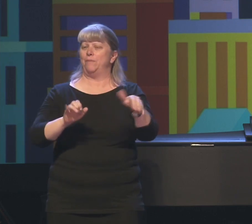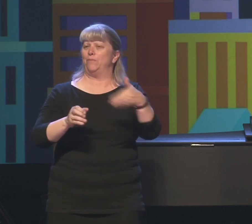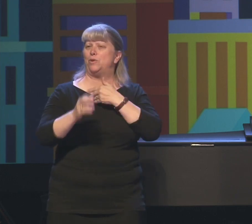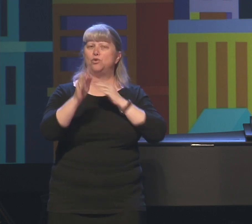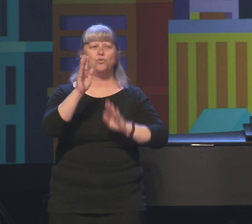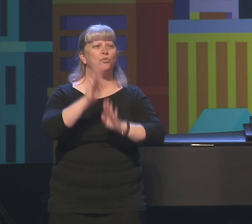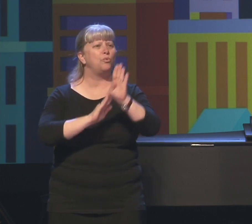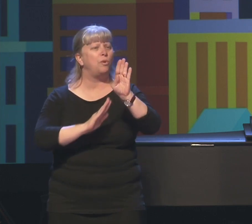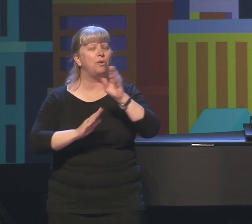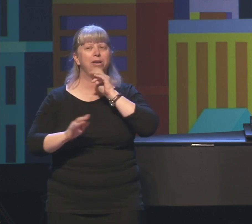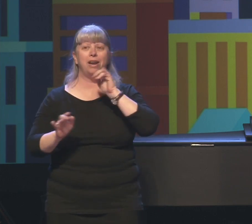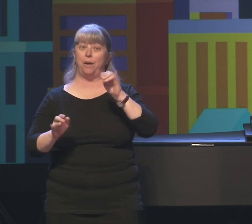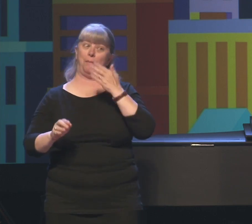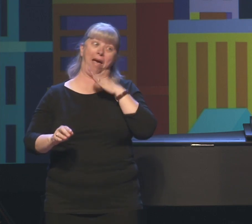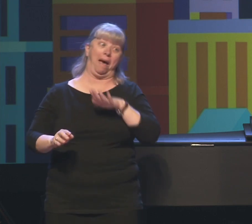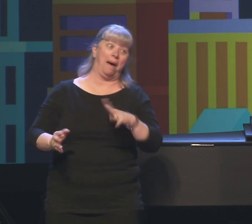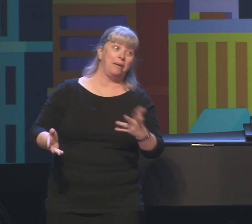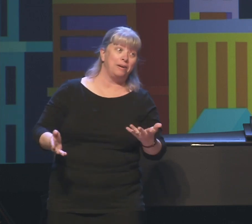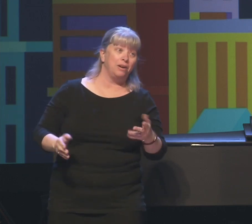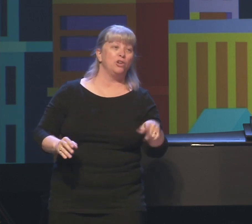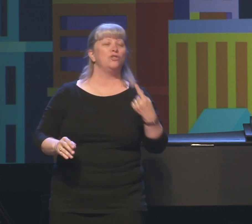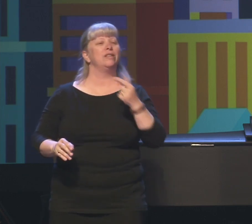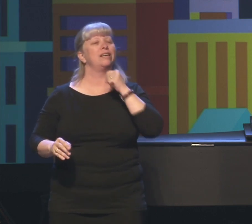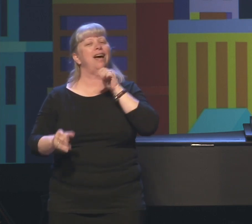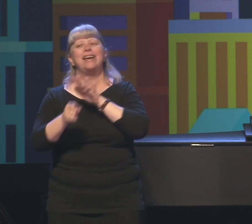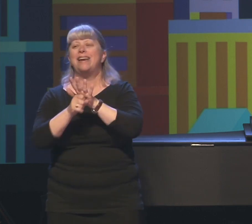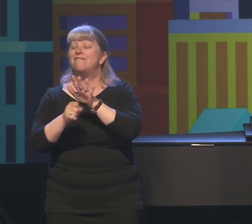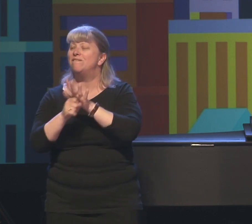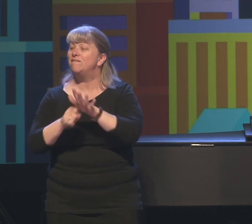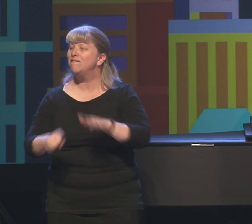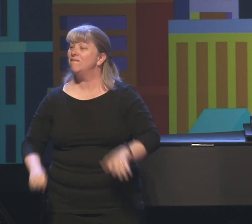growth. It's not bad, it's just not enough.